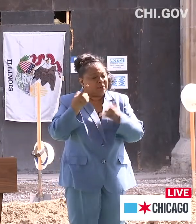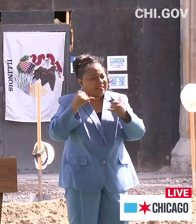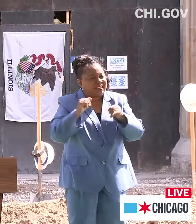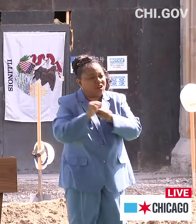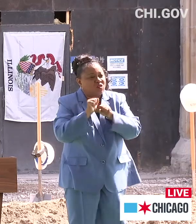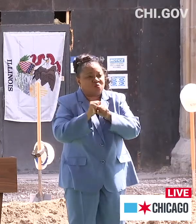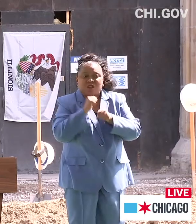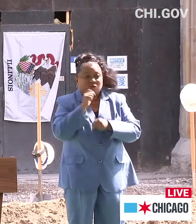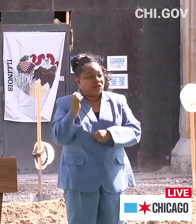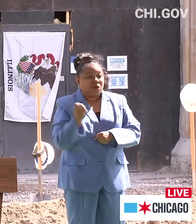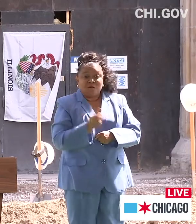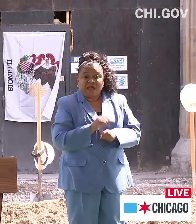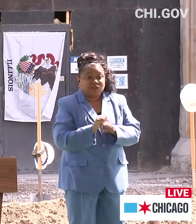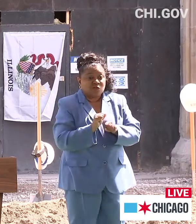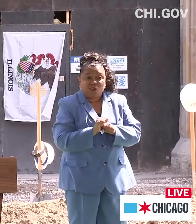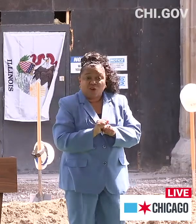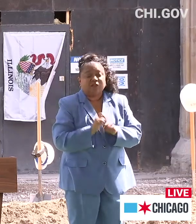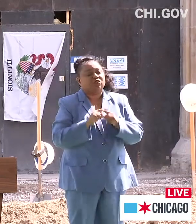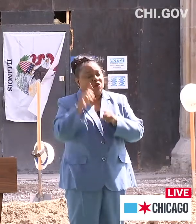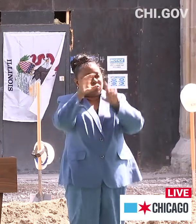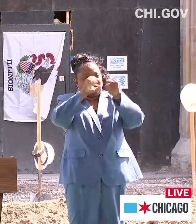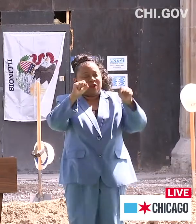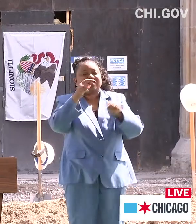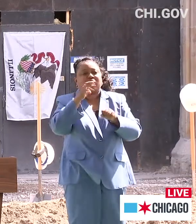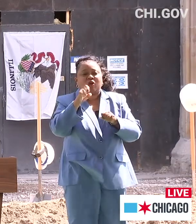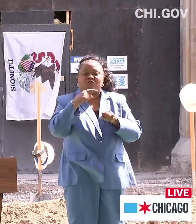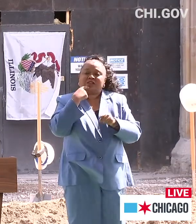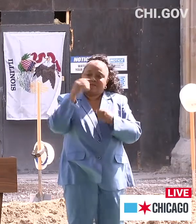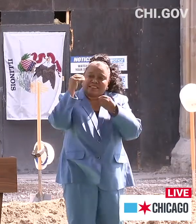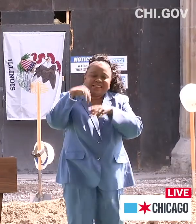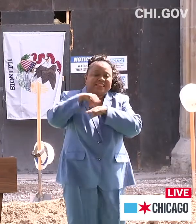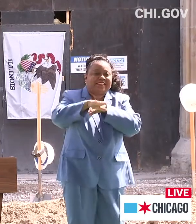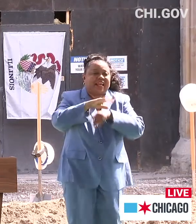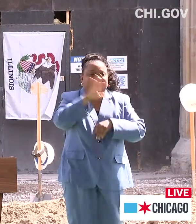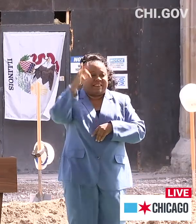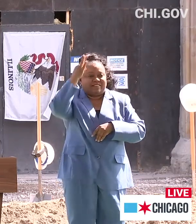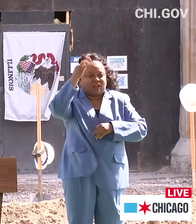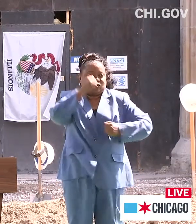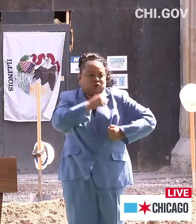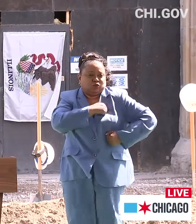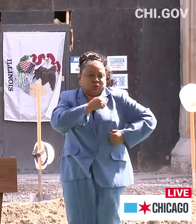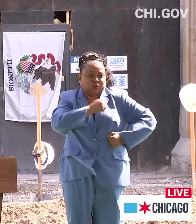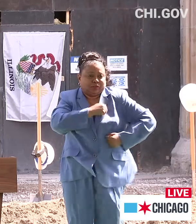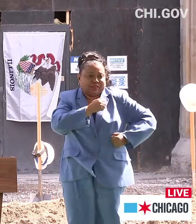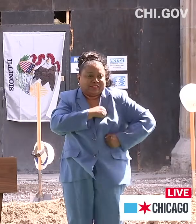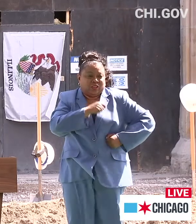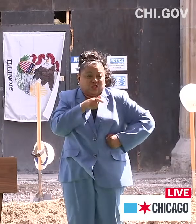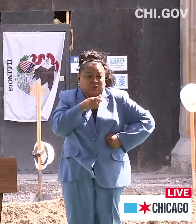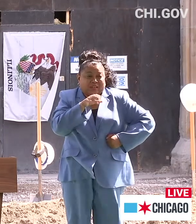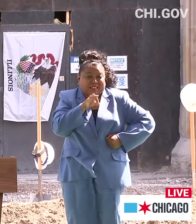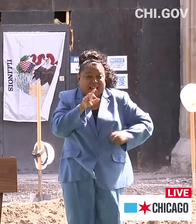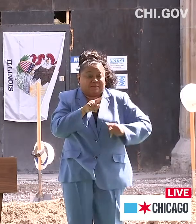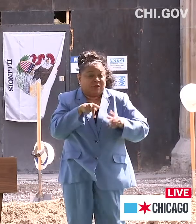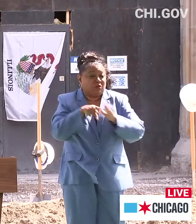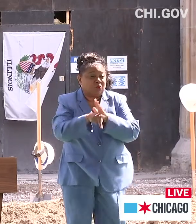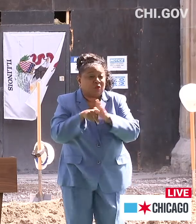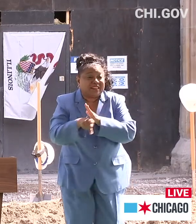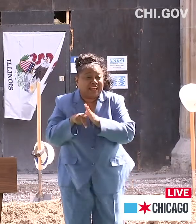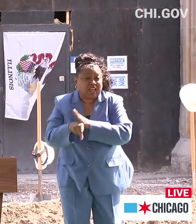the workers wouldn't go back. So President Grover Cleveland sent in the federal troops. 29 people were